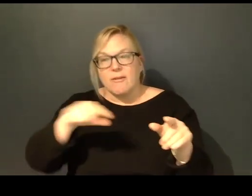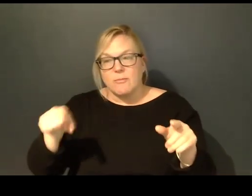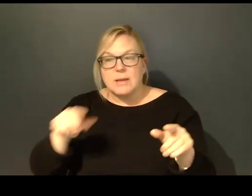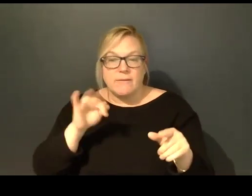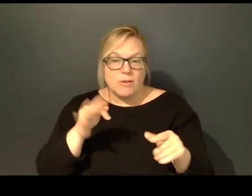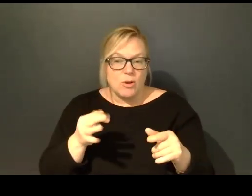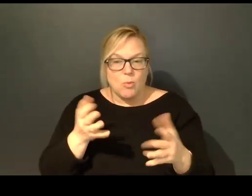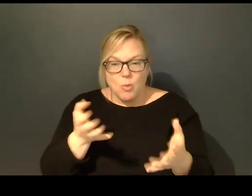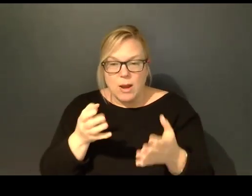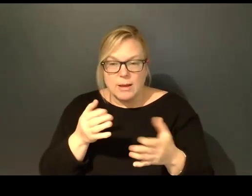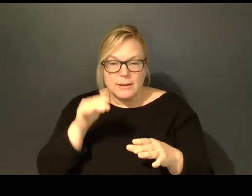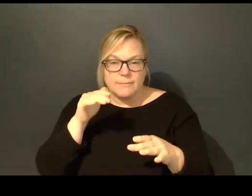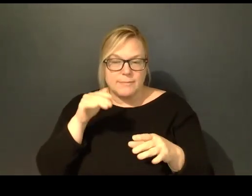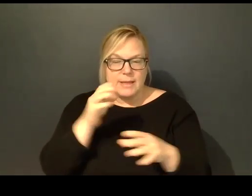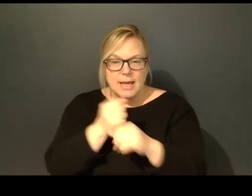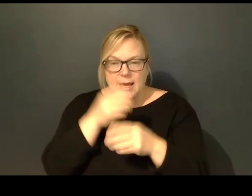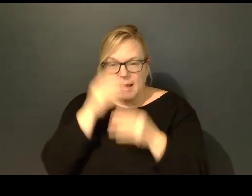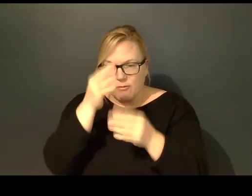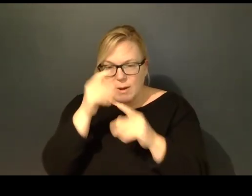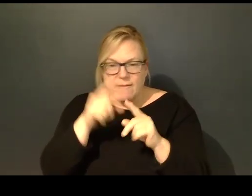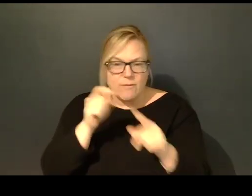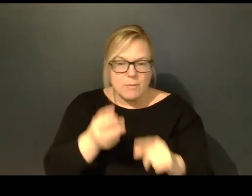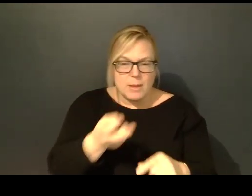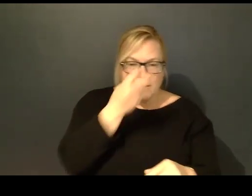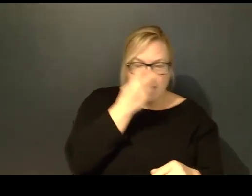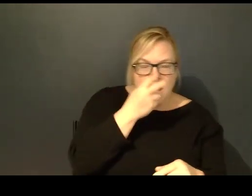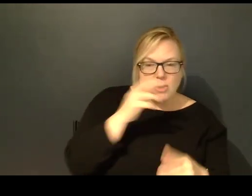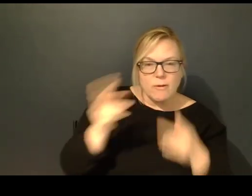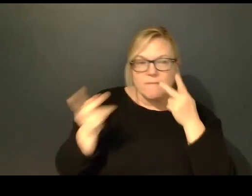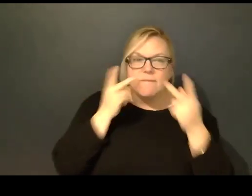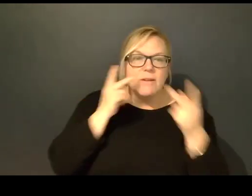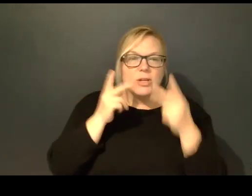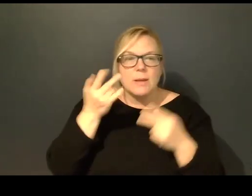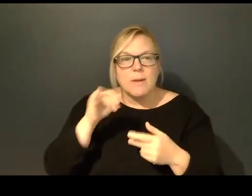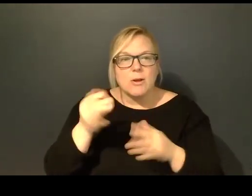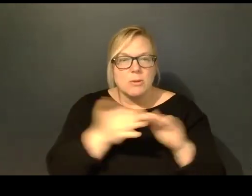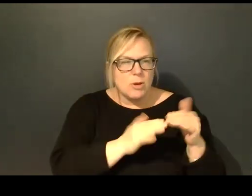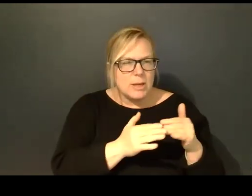from people in the blind or visually impaired community, is there a preferred method that folks should be following?